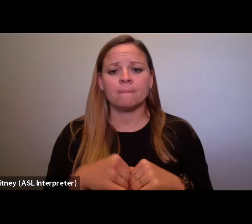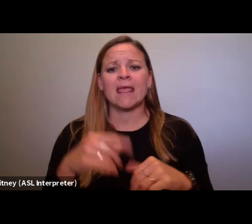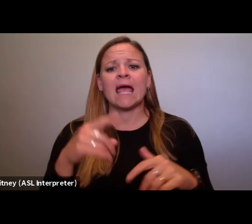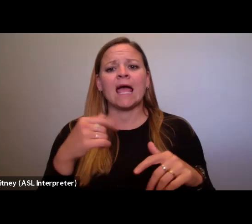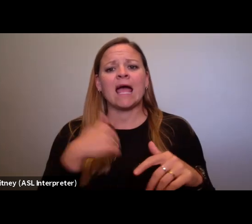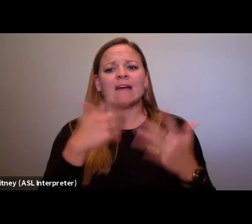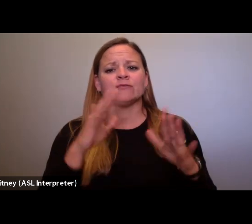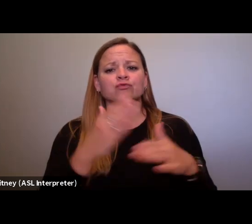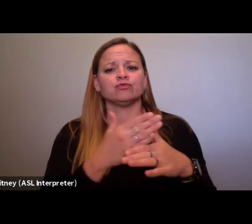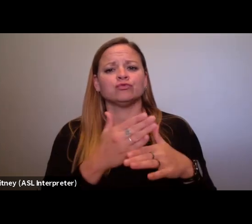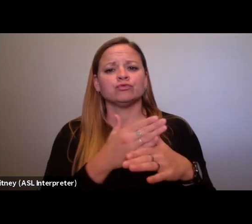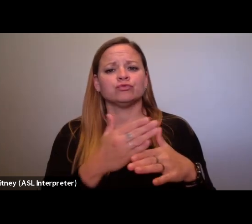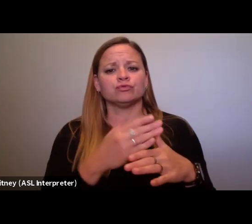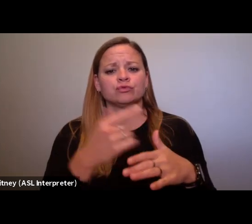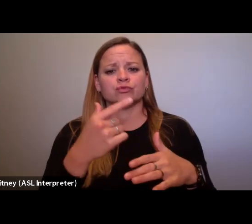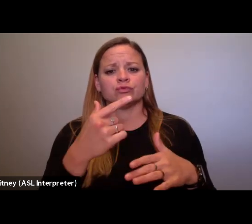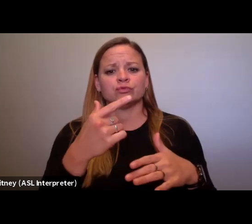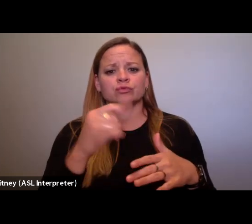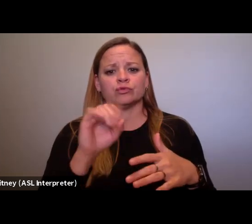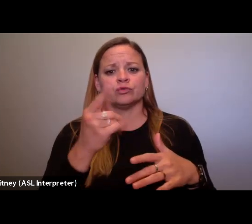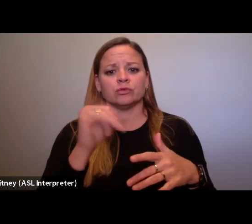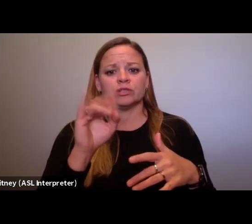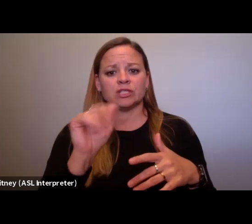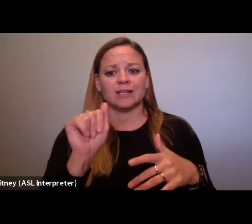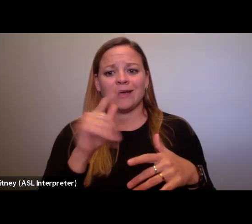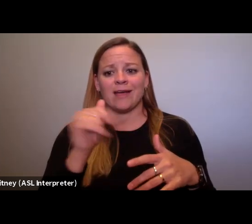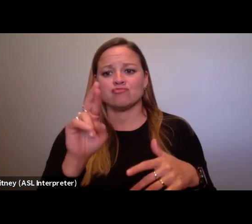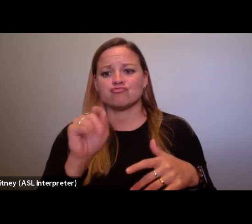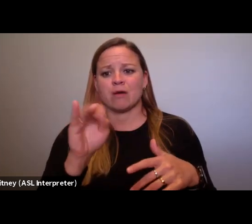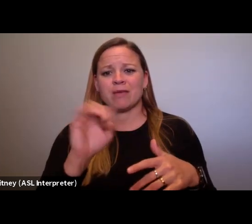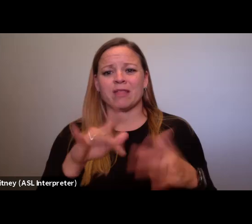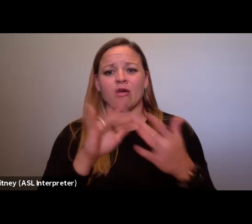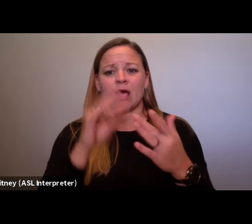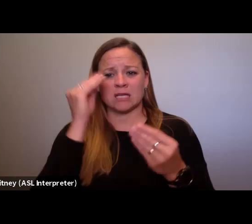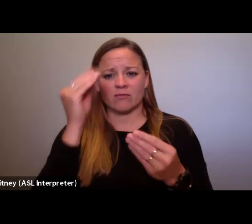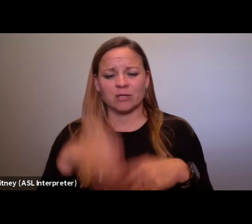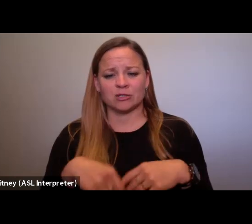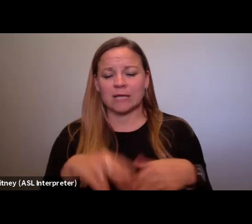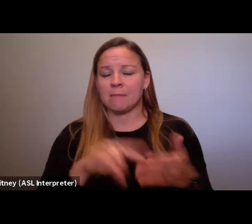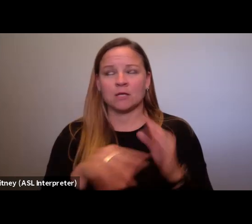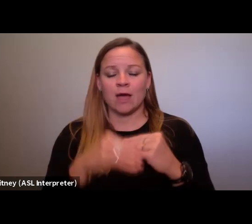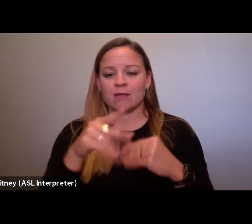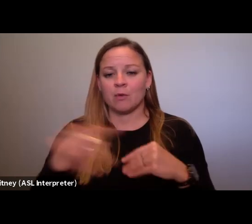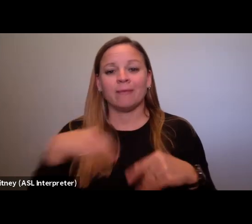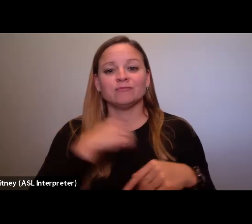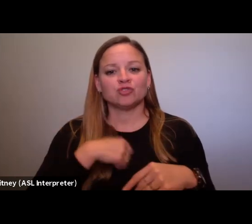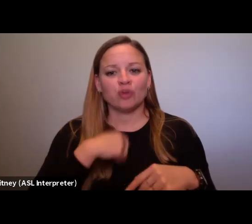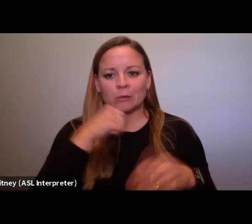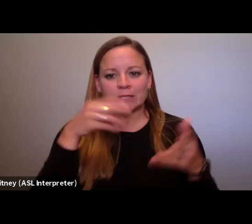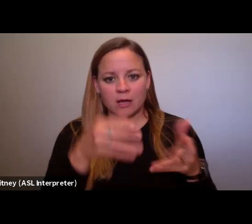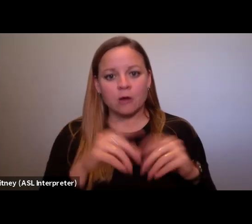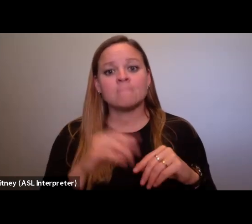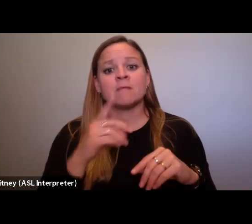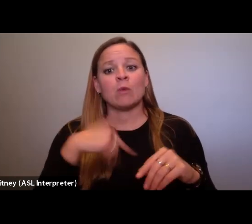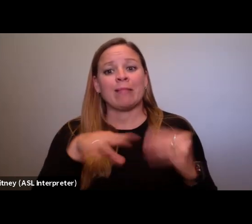did share Georgina and Robbie's contact information in the chat. I meant to put that in the PowerPoint. I'm sorry that wasn't there. We